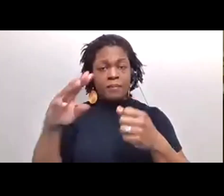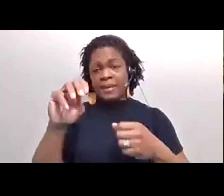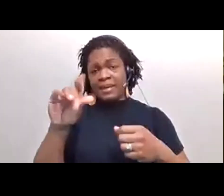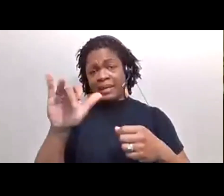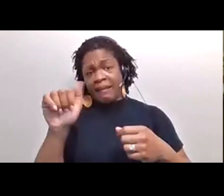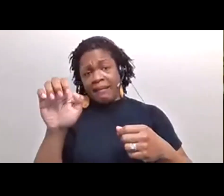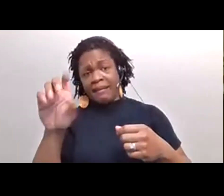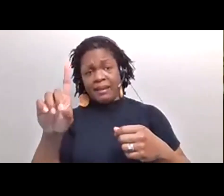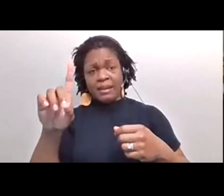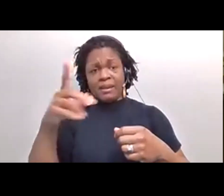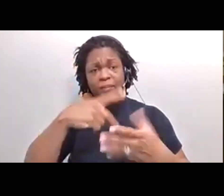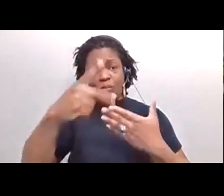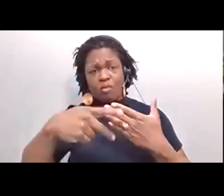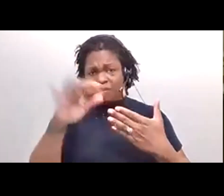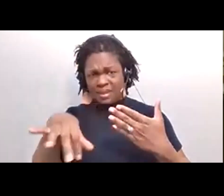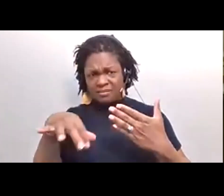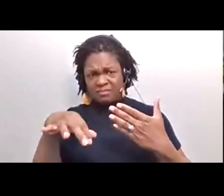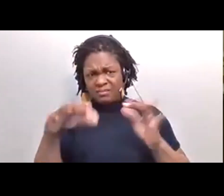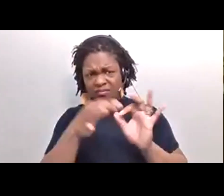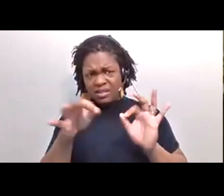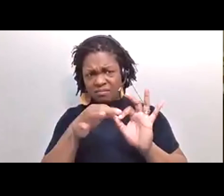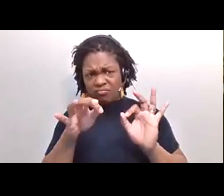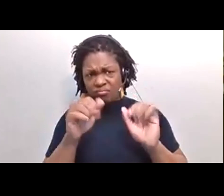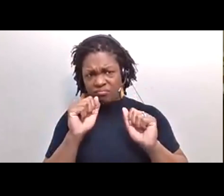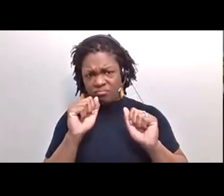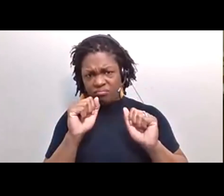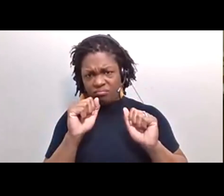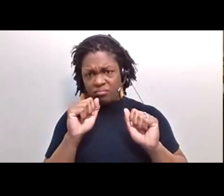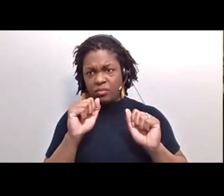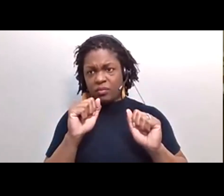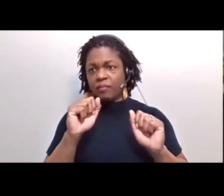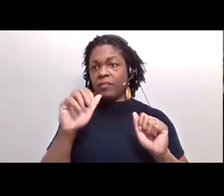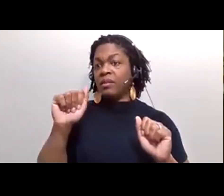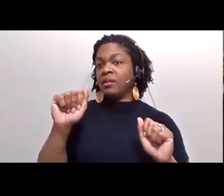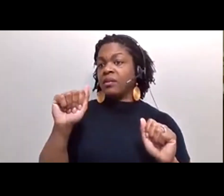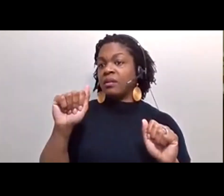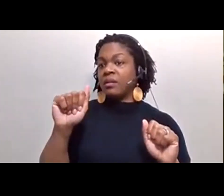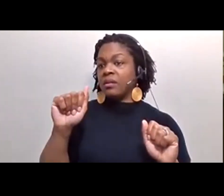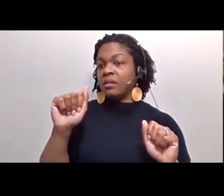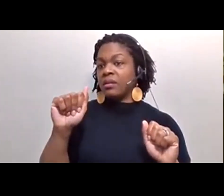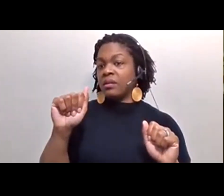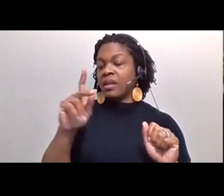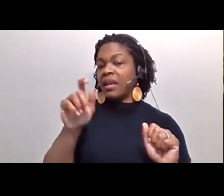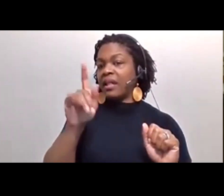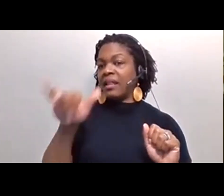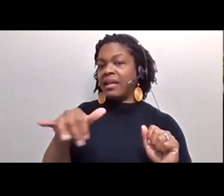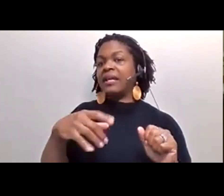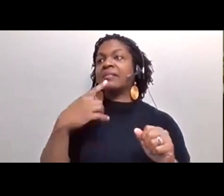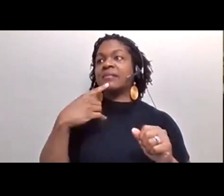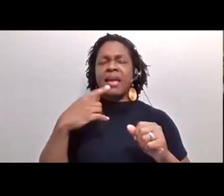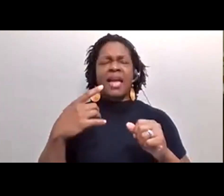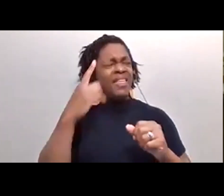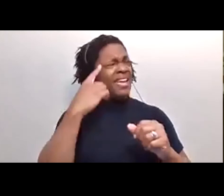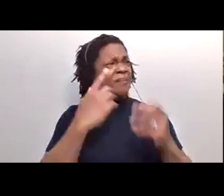work? Is that the right language? I'm thinking it probably should be like just the increase to the services, to